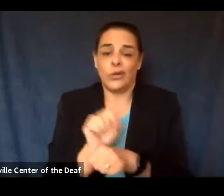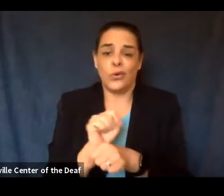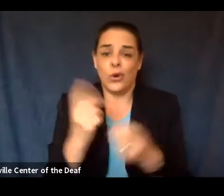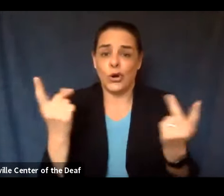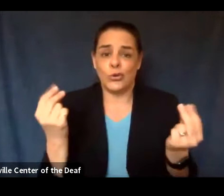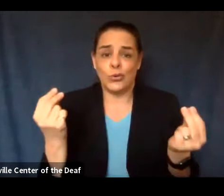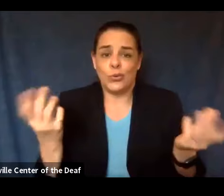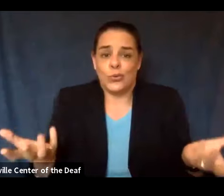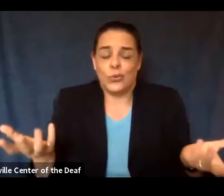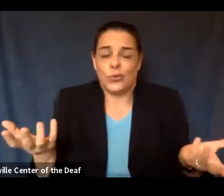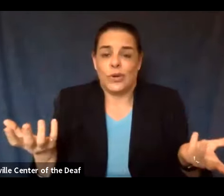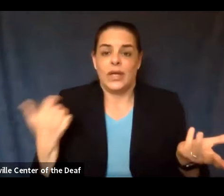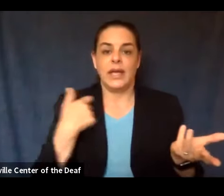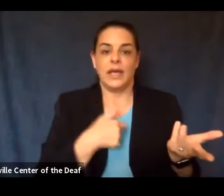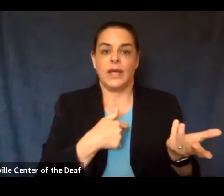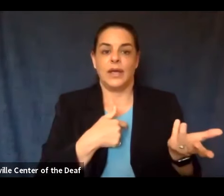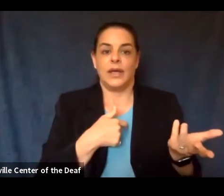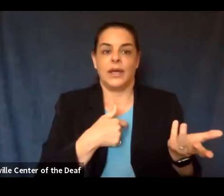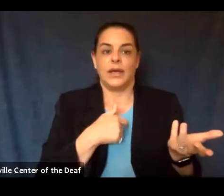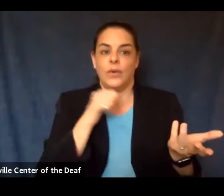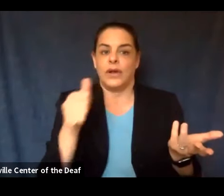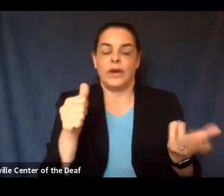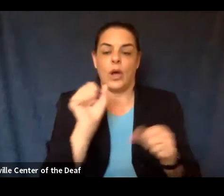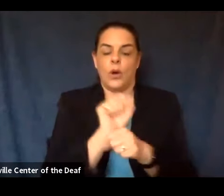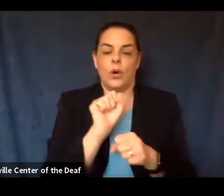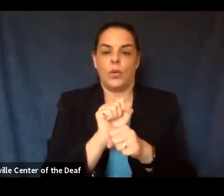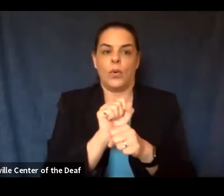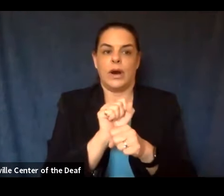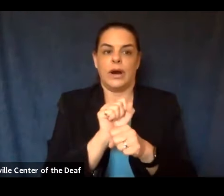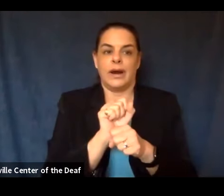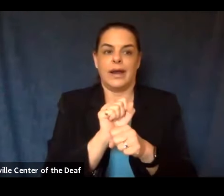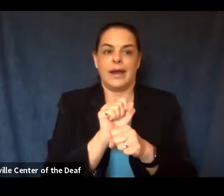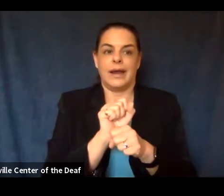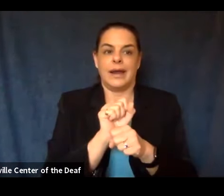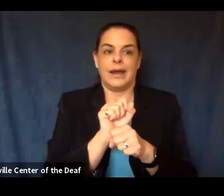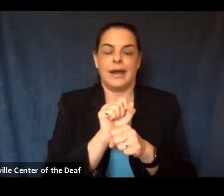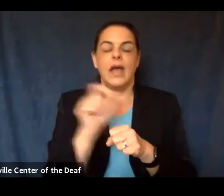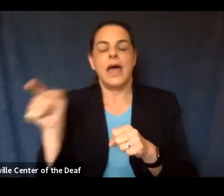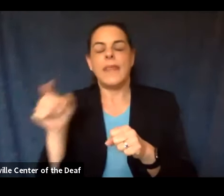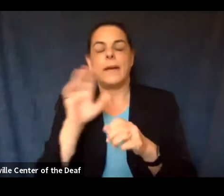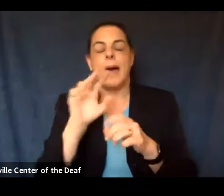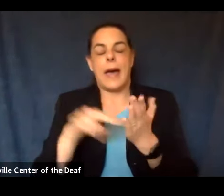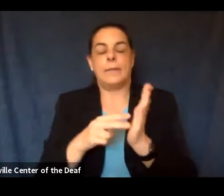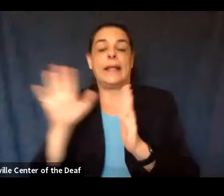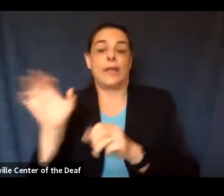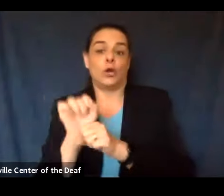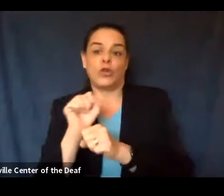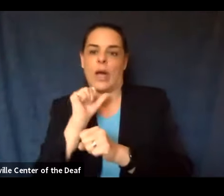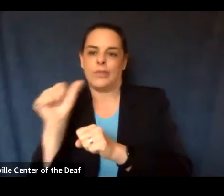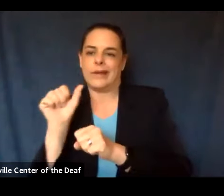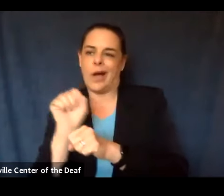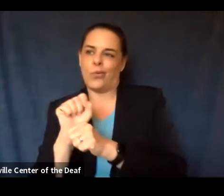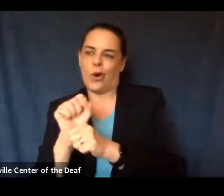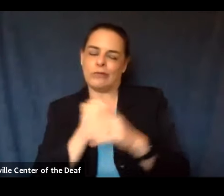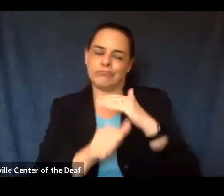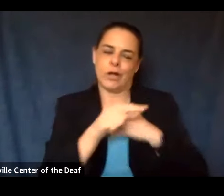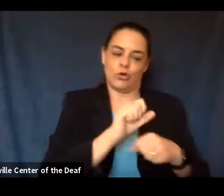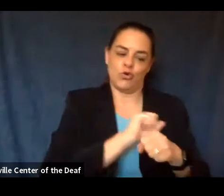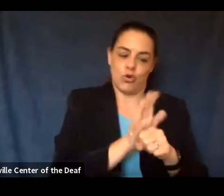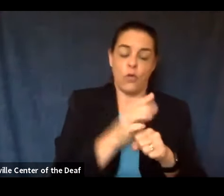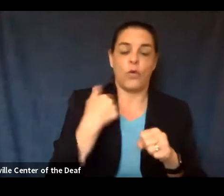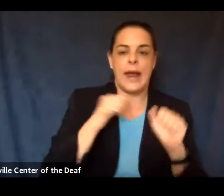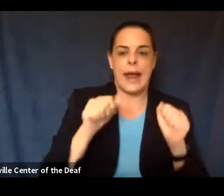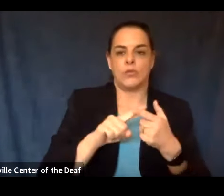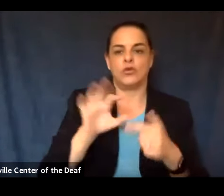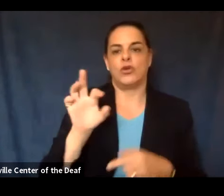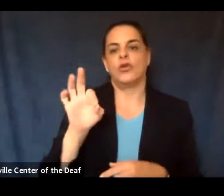were not working in the response to COVID-19. So we're able to furlough those folks. And we also